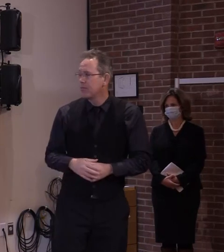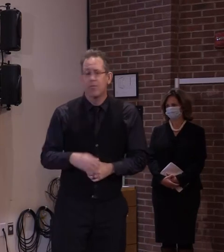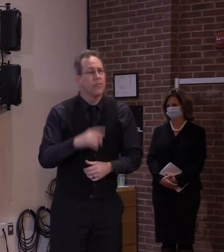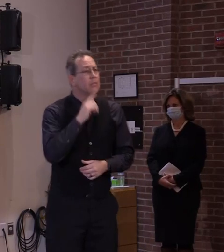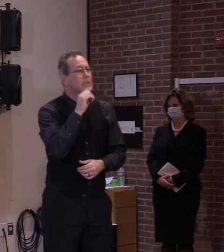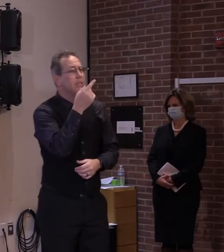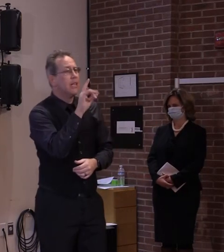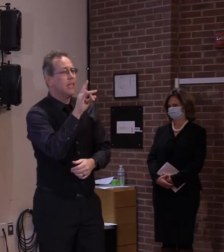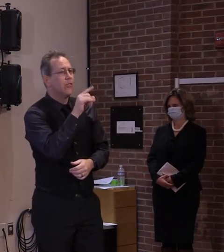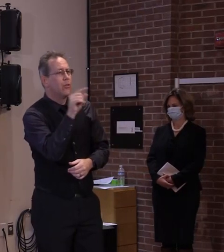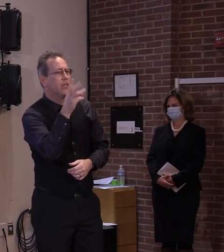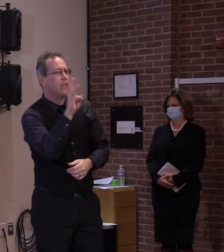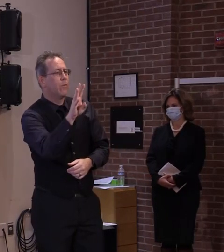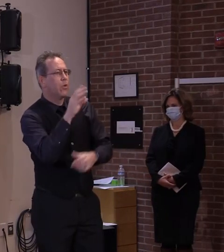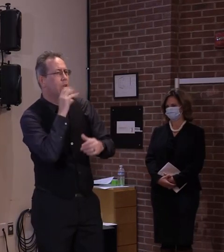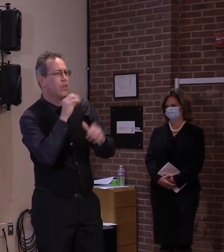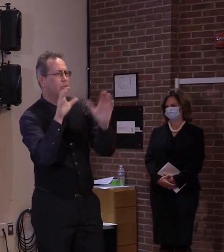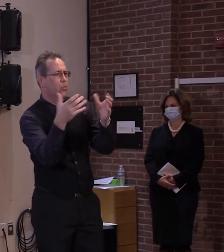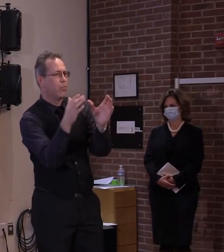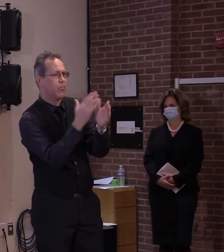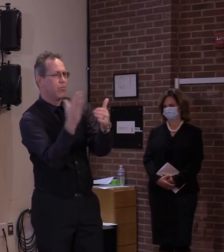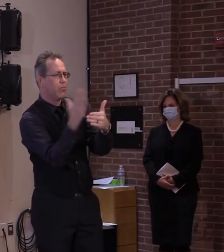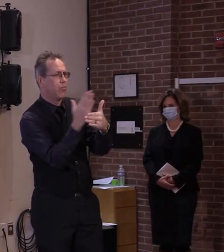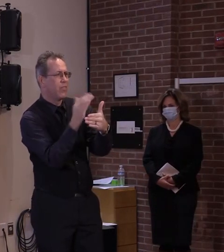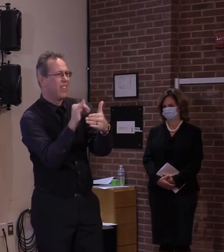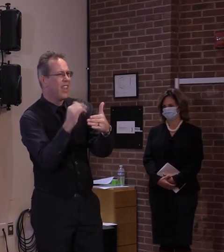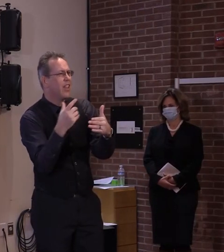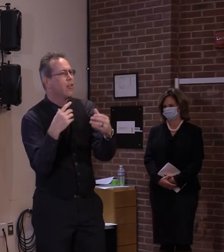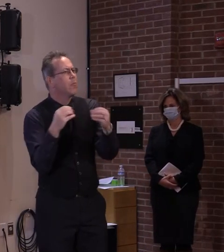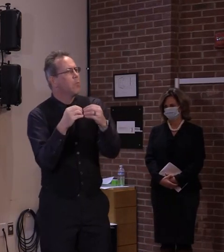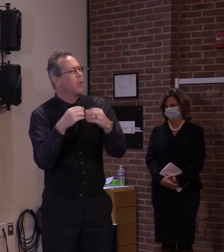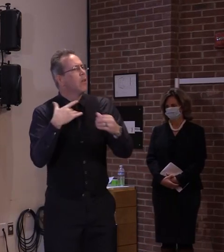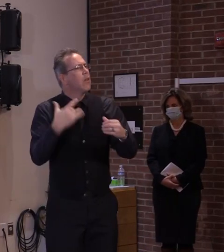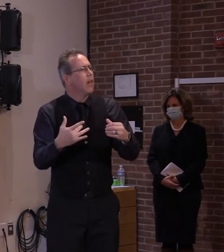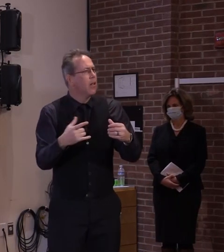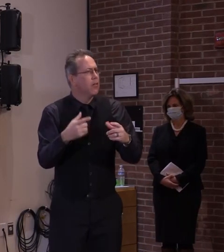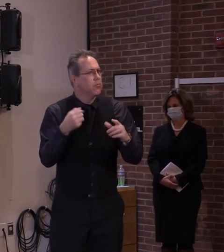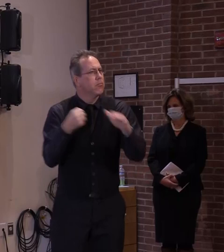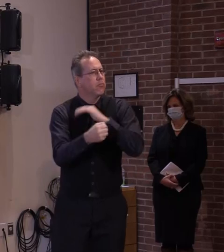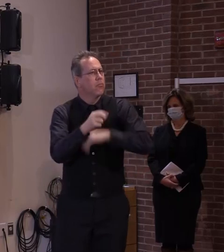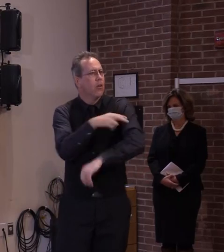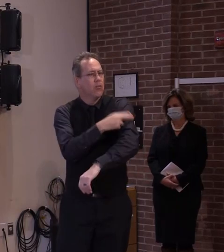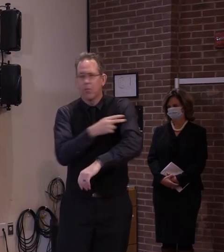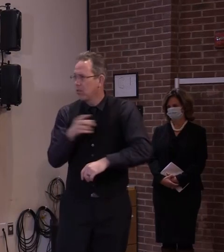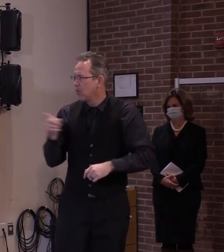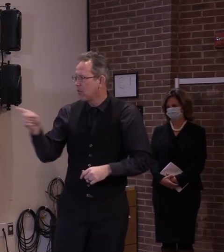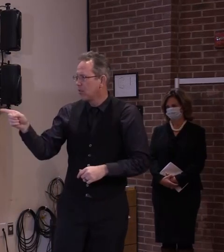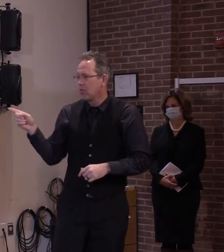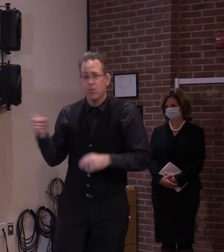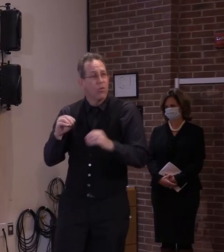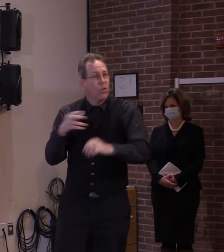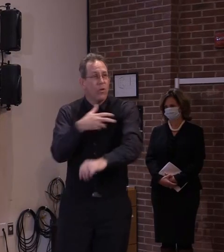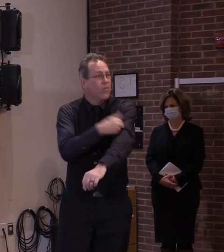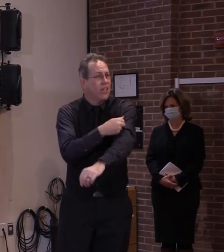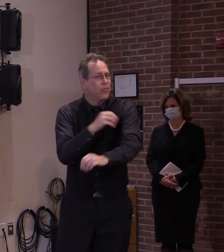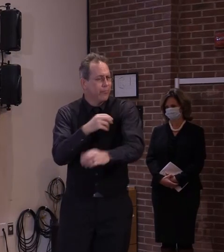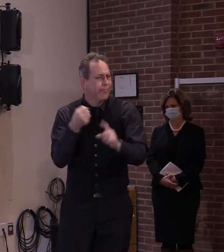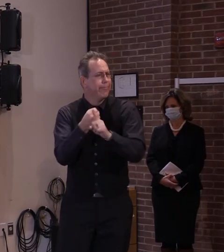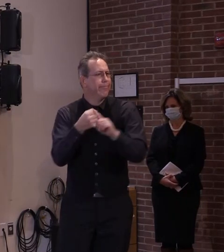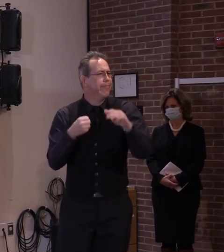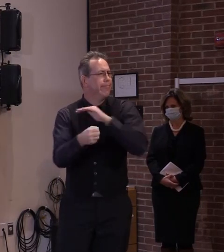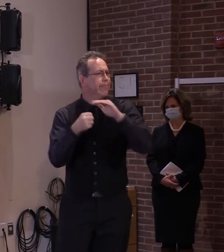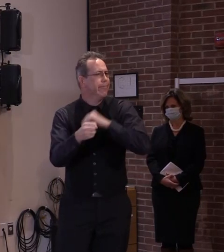who are not protected, who are not fully vaccinated, and those who are fully protected with the full vaccination and the booster